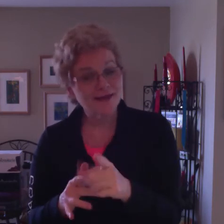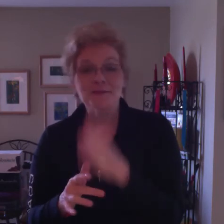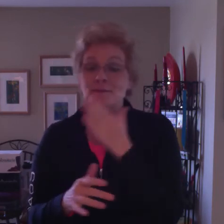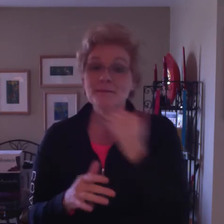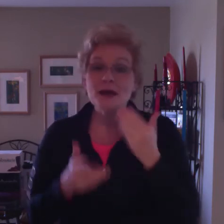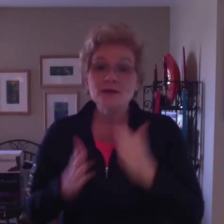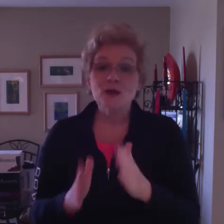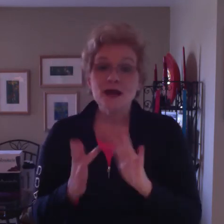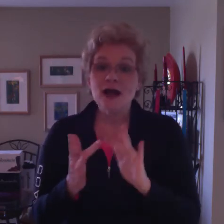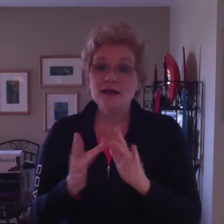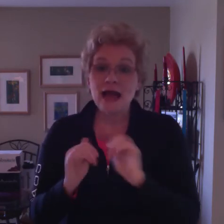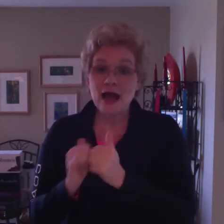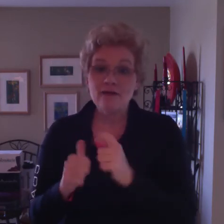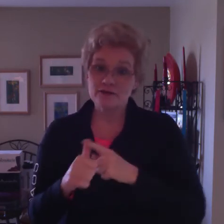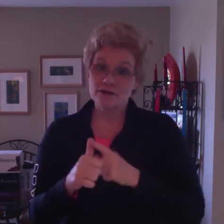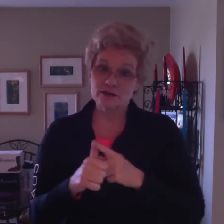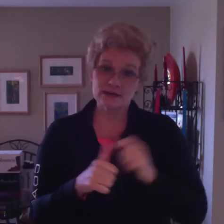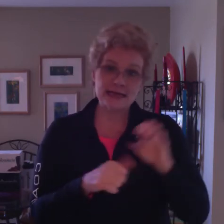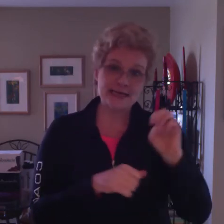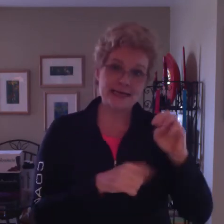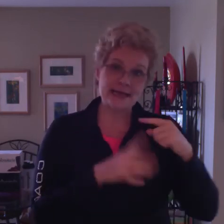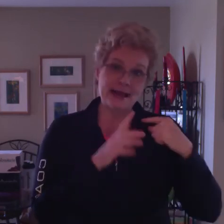to them is just send an email to